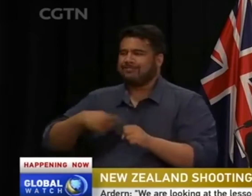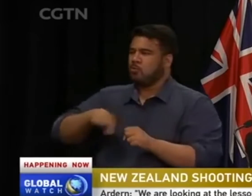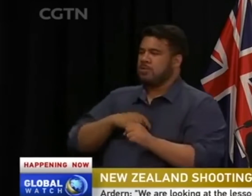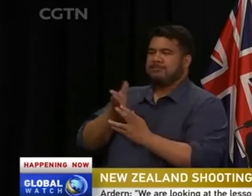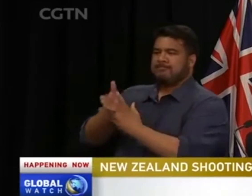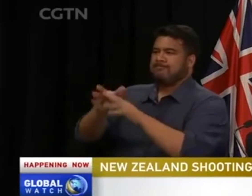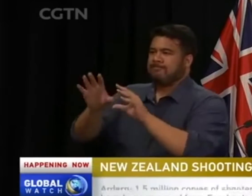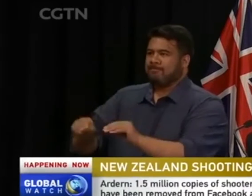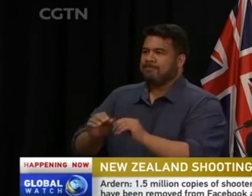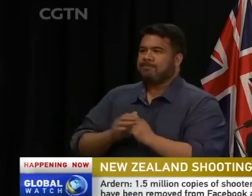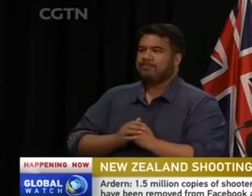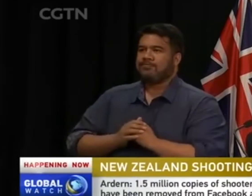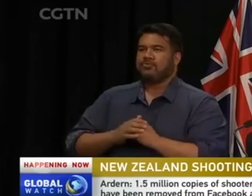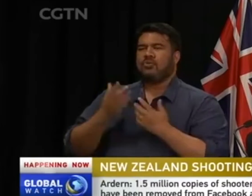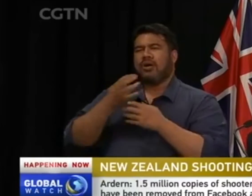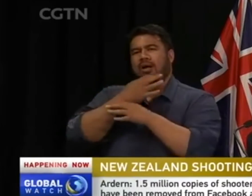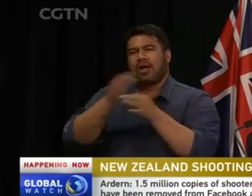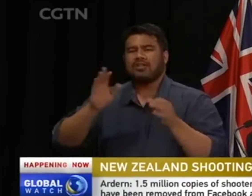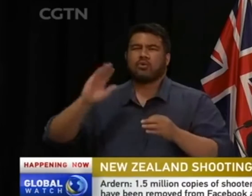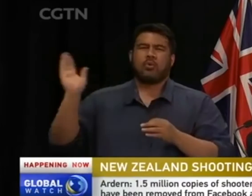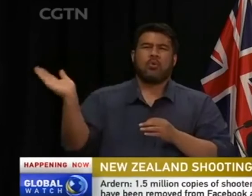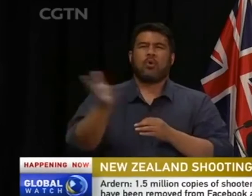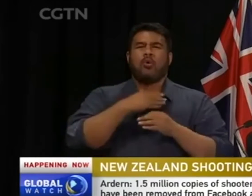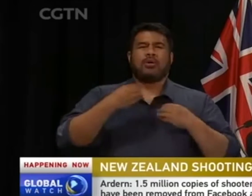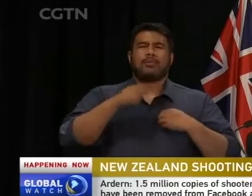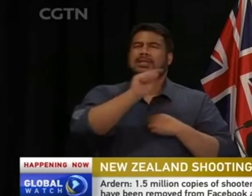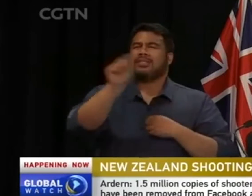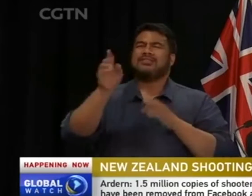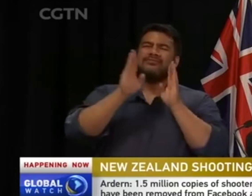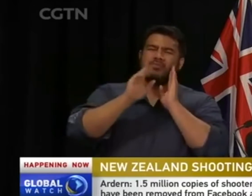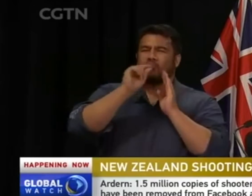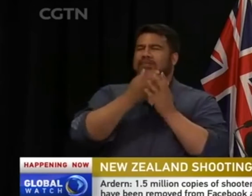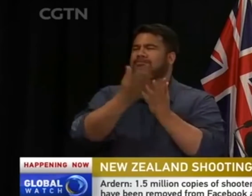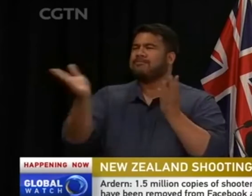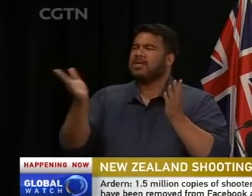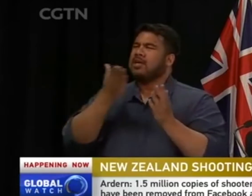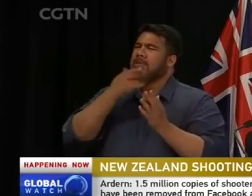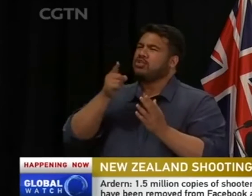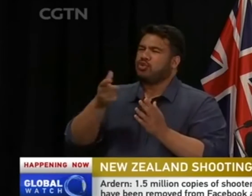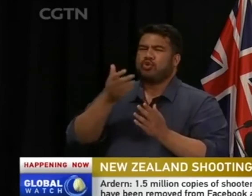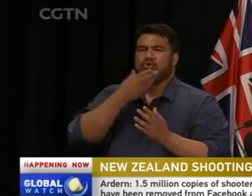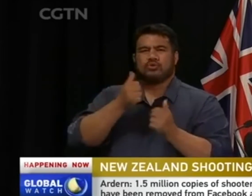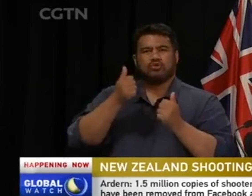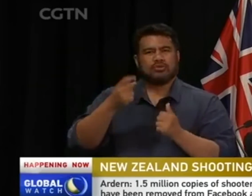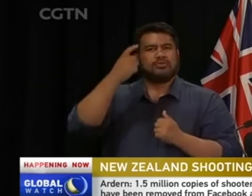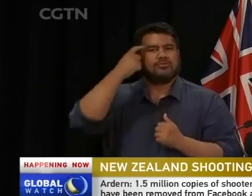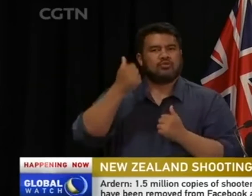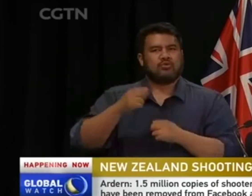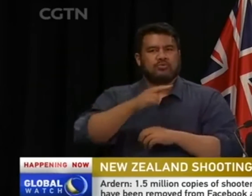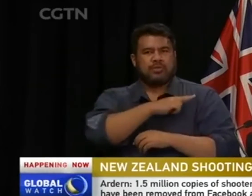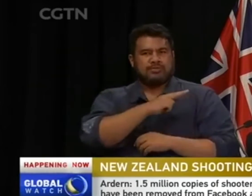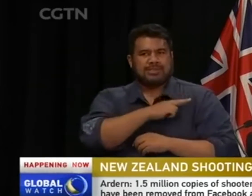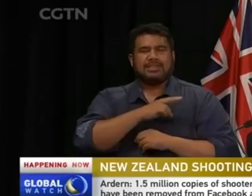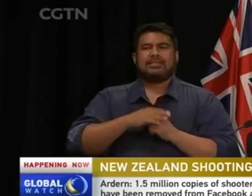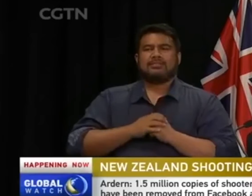media platforms of all variety to demonstrate the kind of responsibility that both lead to these events and